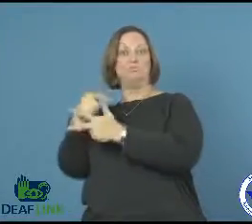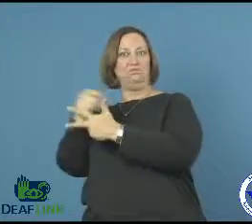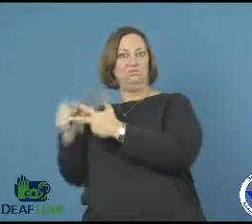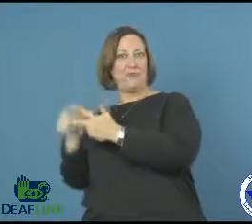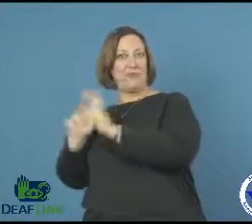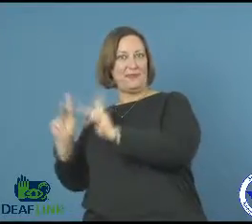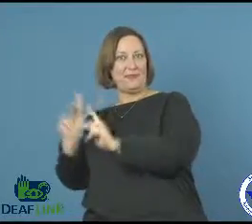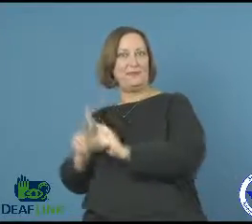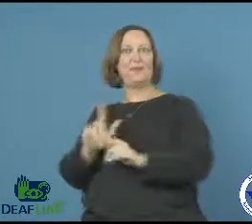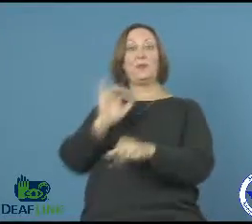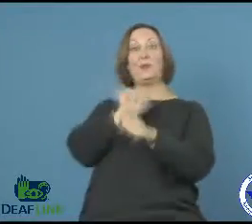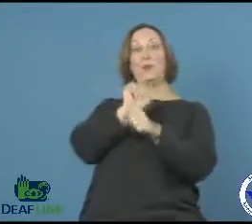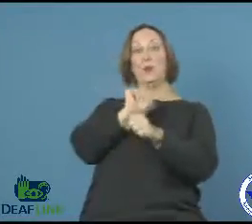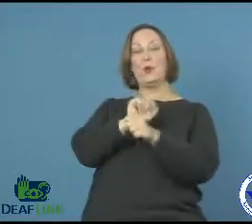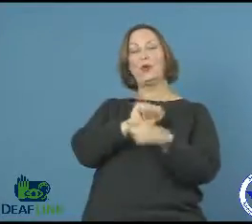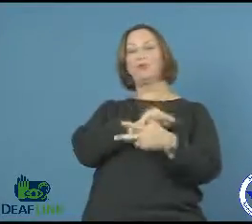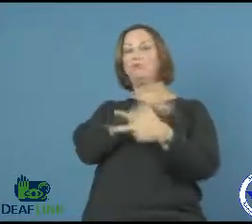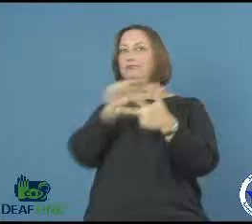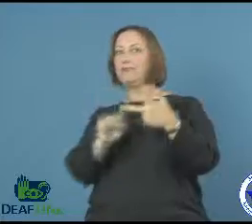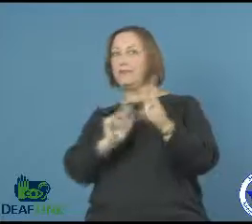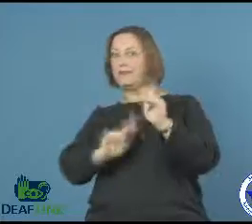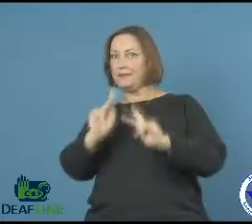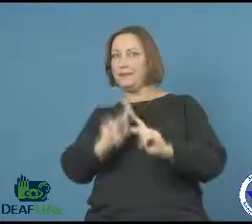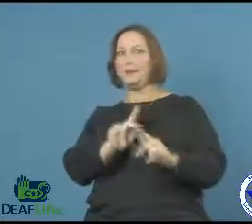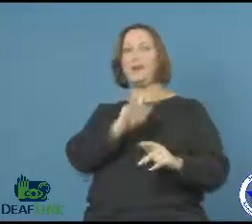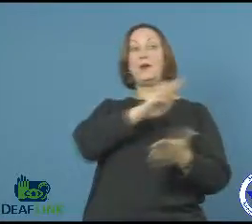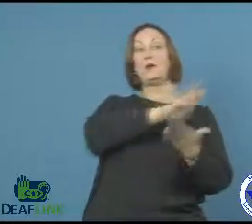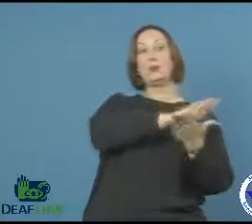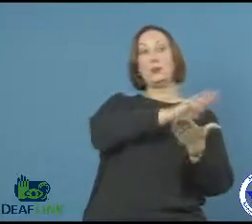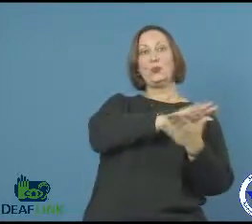home, school, and your workplace.